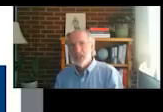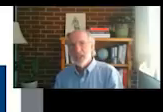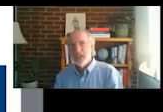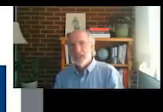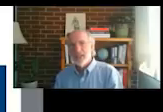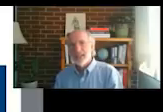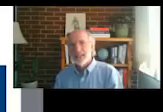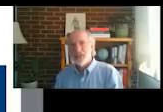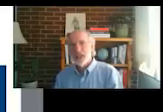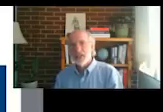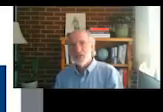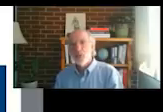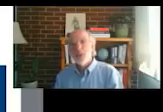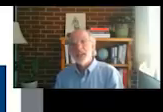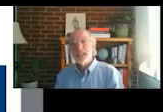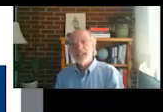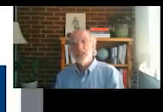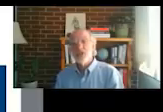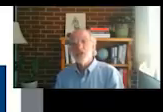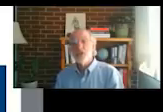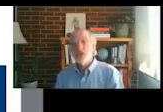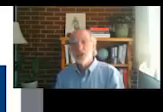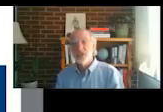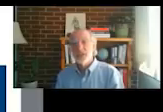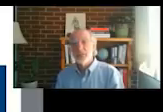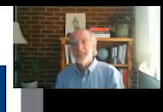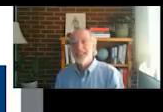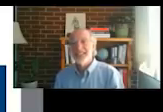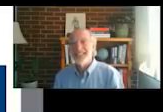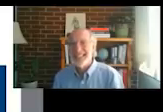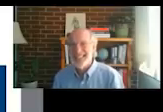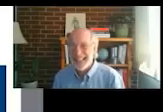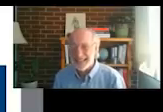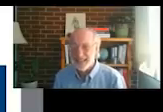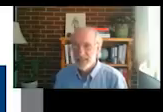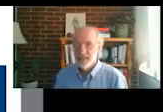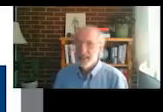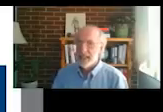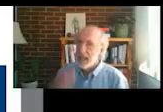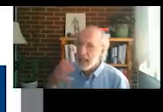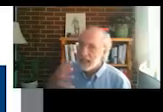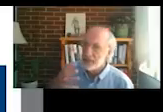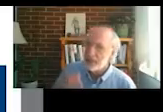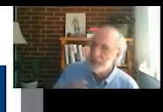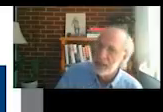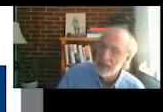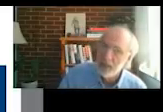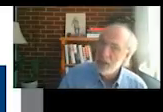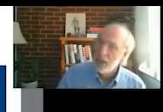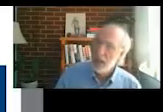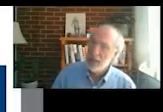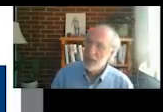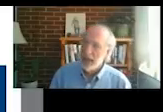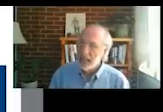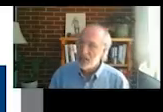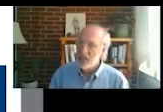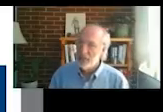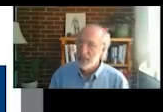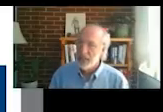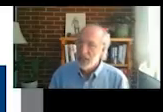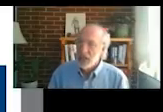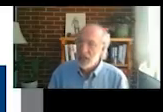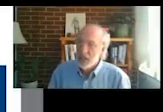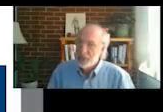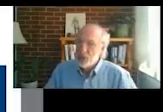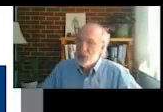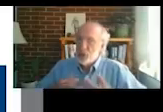things that the child is willing to do something to get. They have to be, there has to